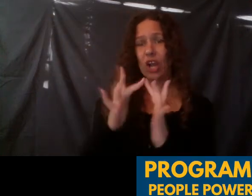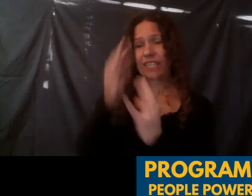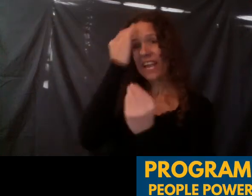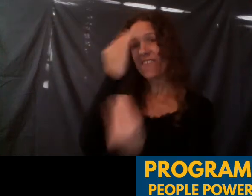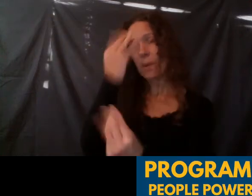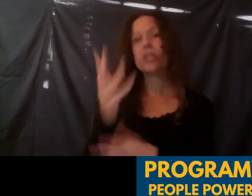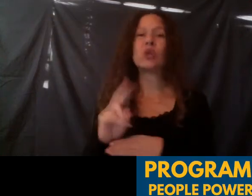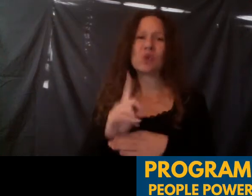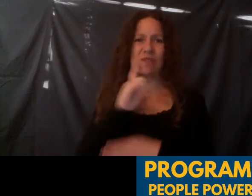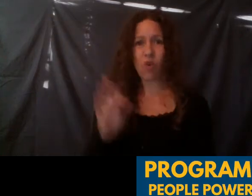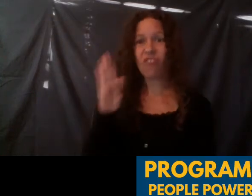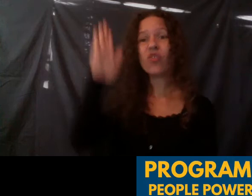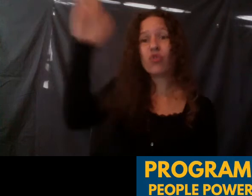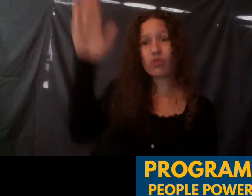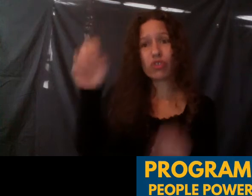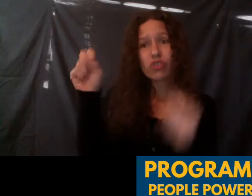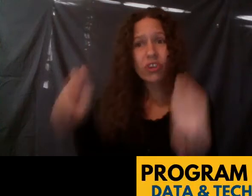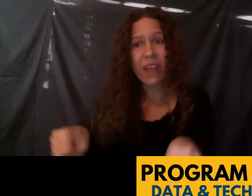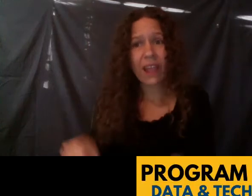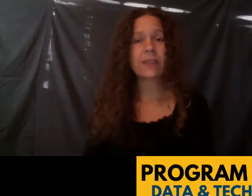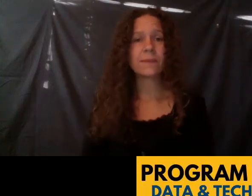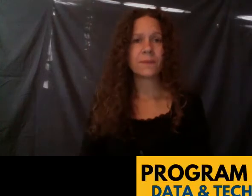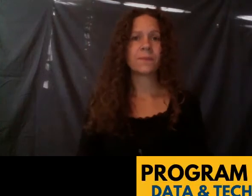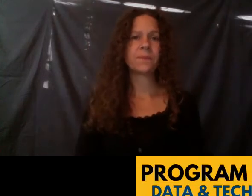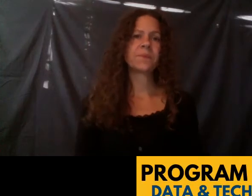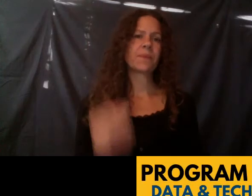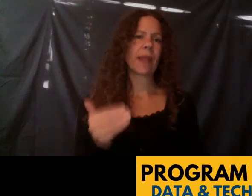future efforts. Next slide.